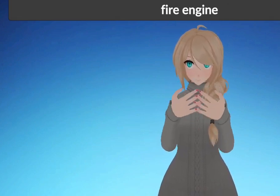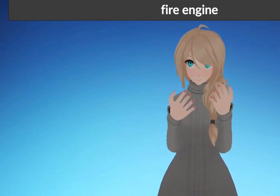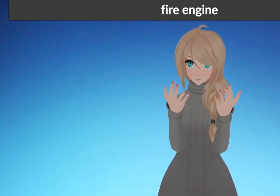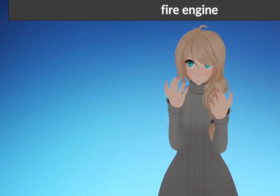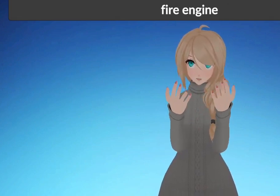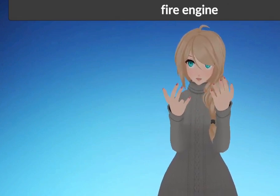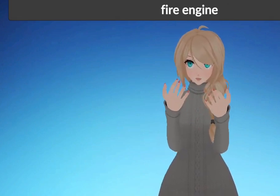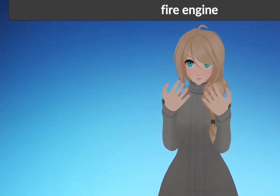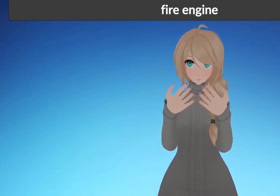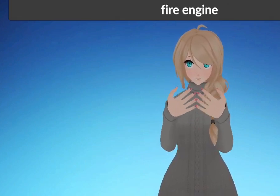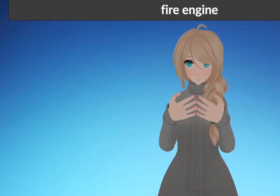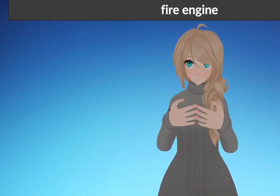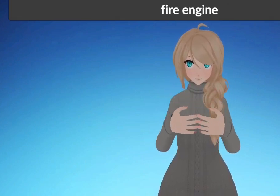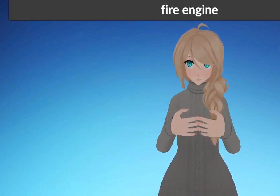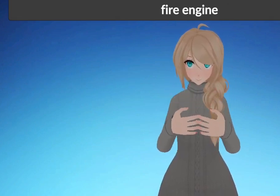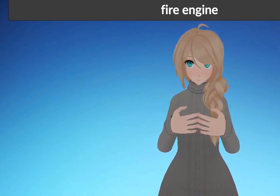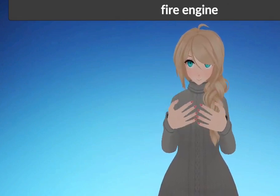The fire injure,